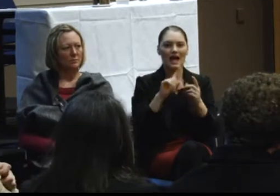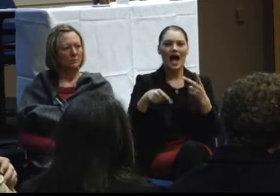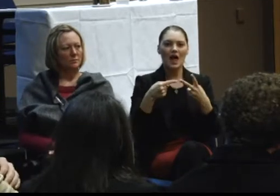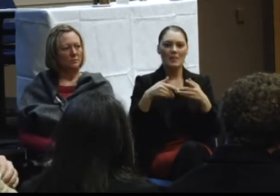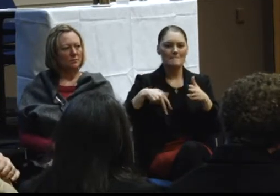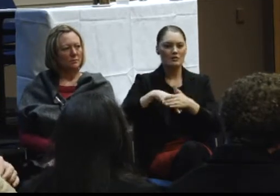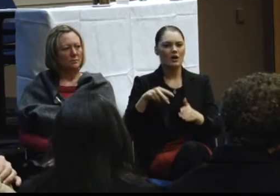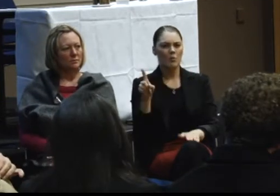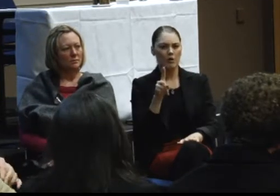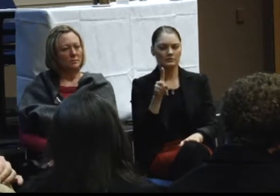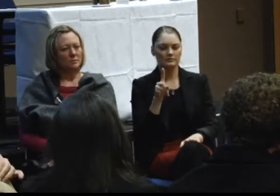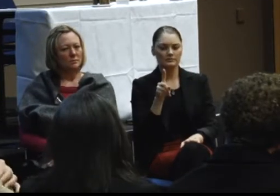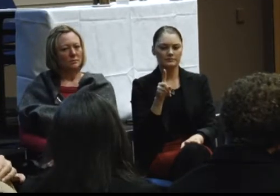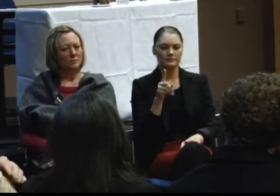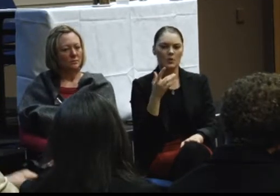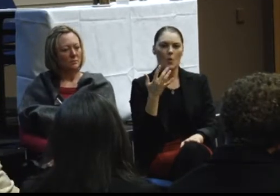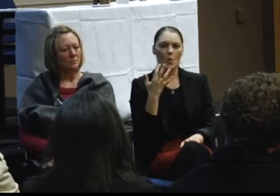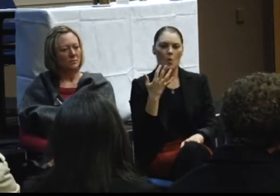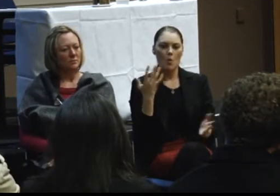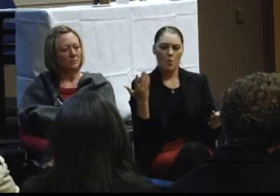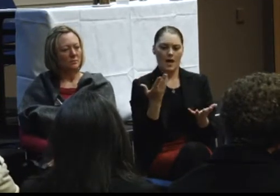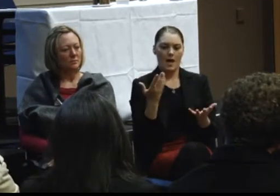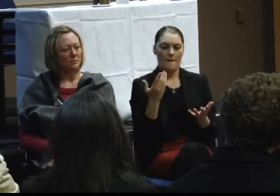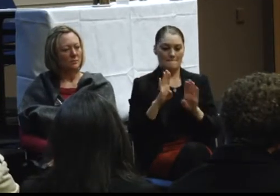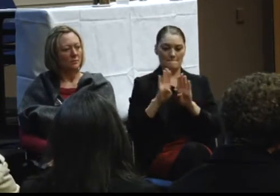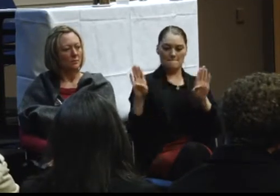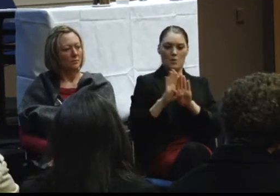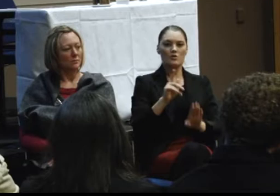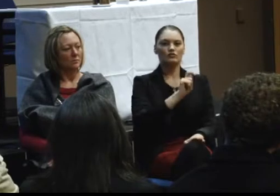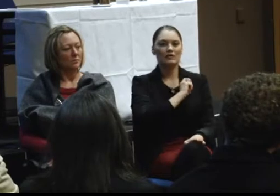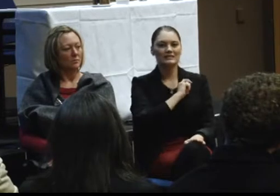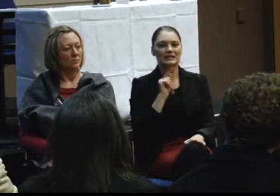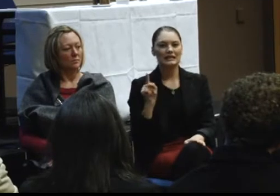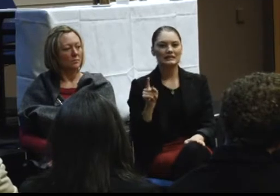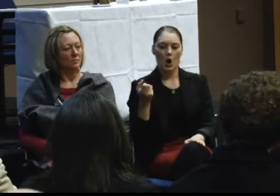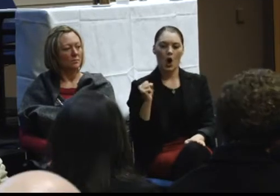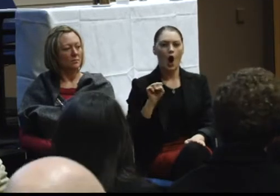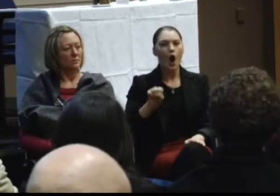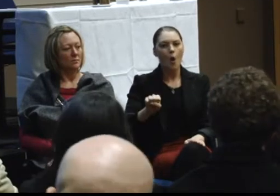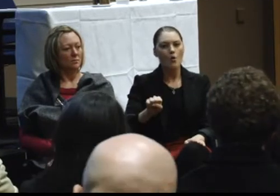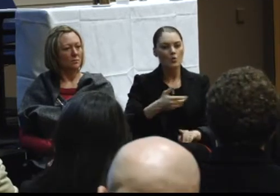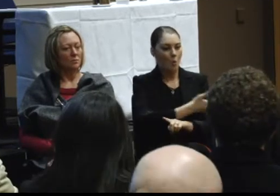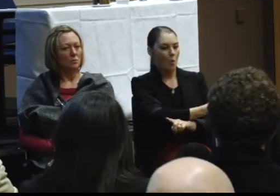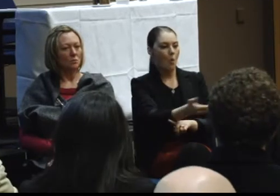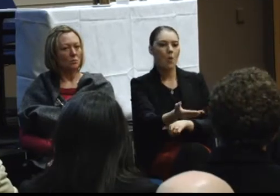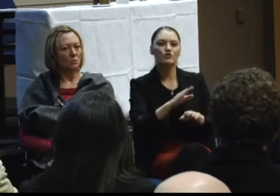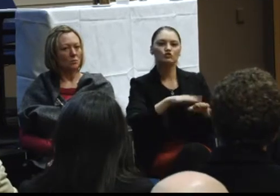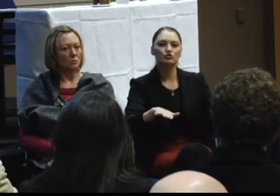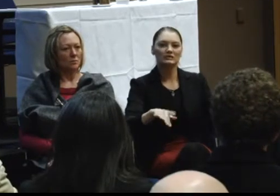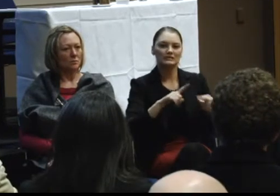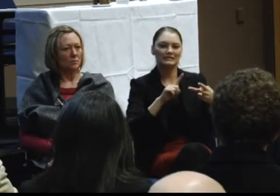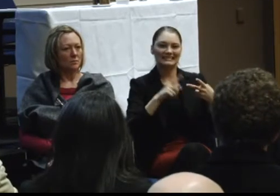there where our Board of Trustees actually own all children's and